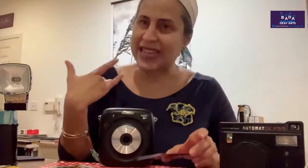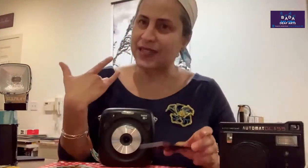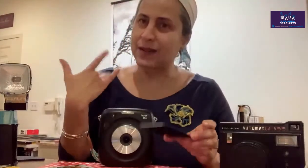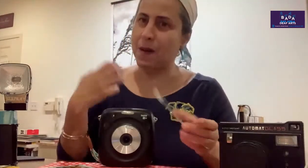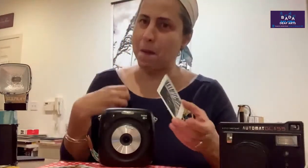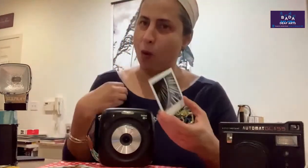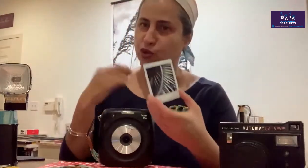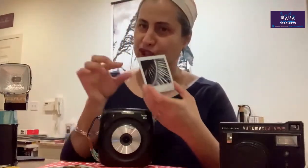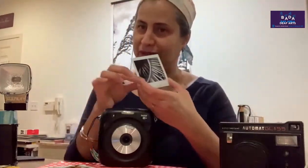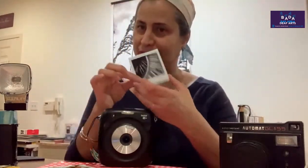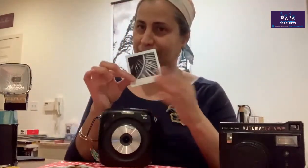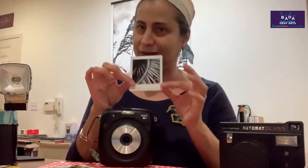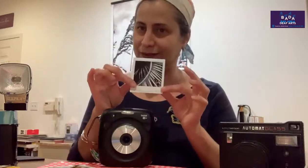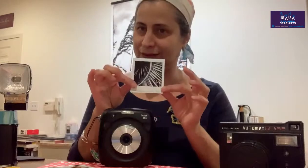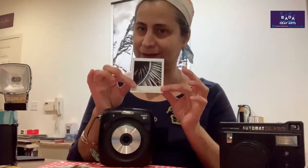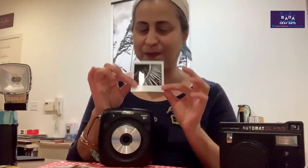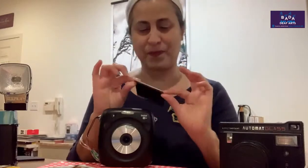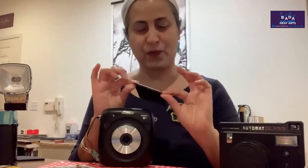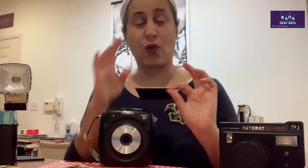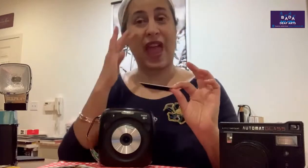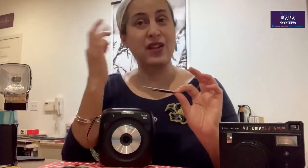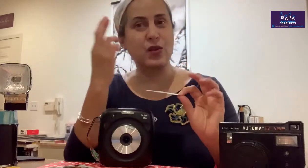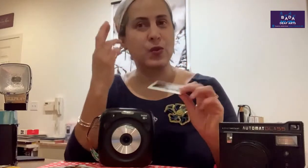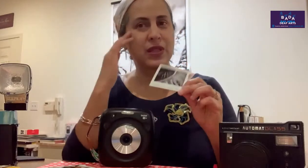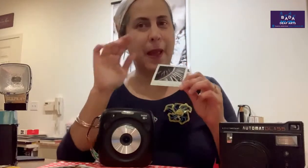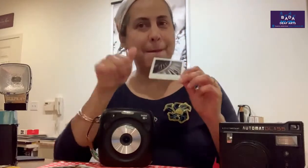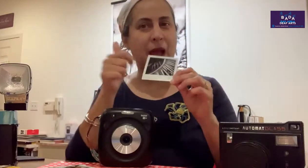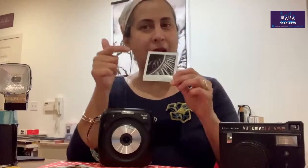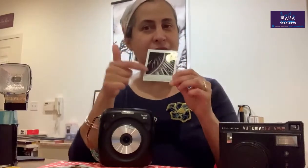towards the sun, that heliotropism. You can see that happen here.